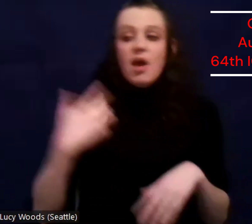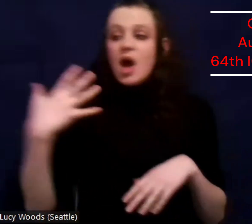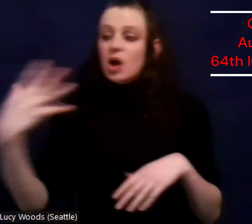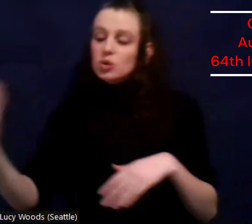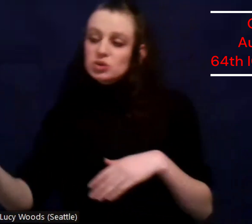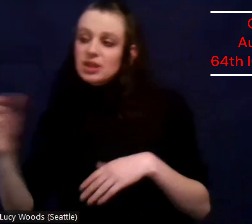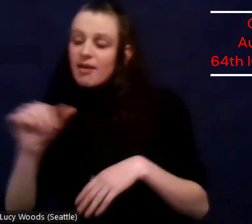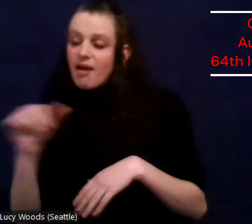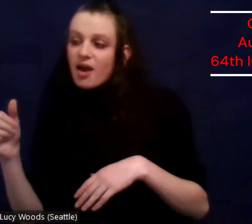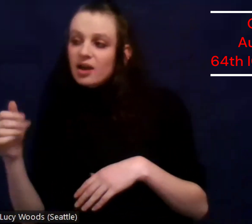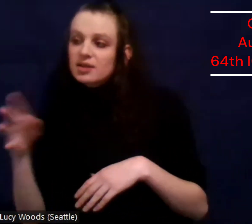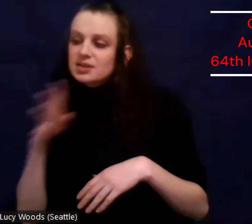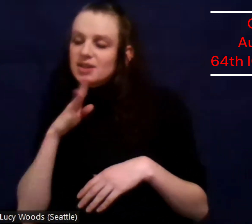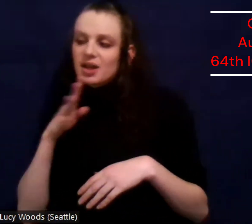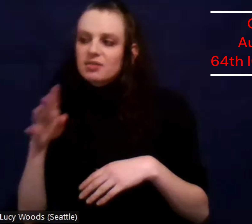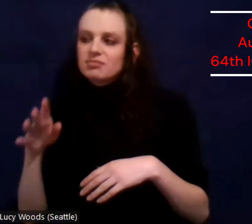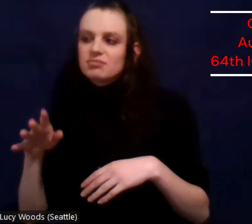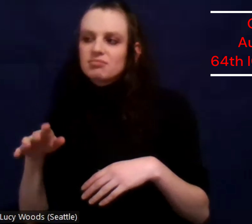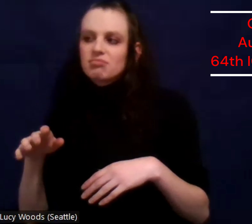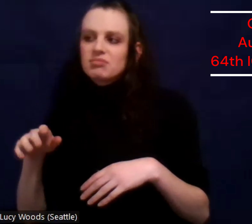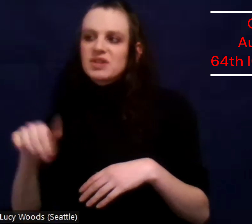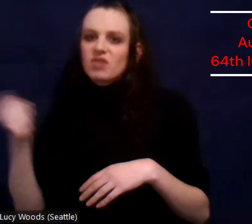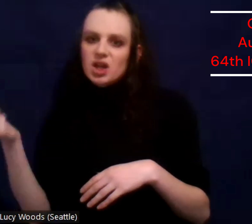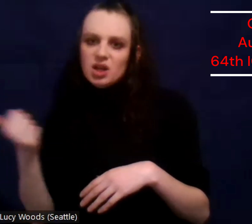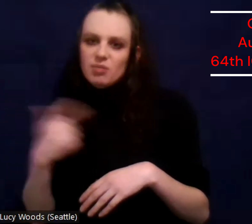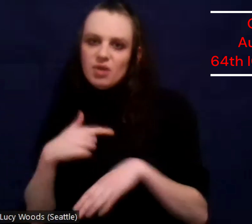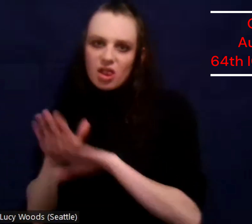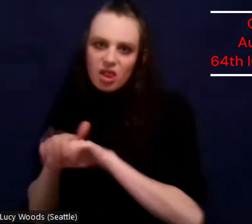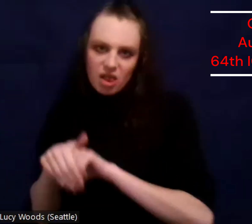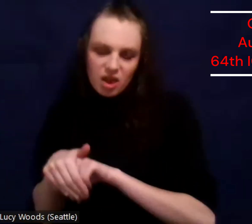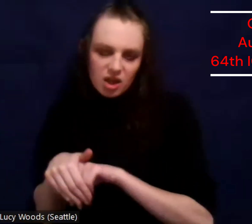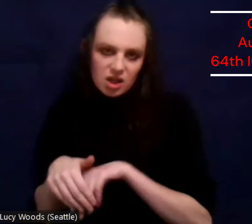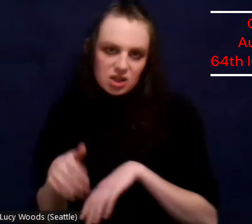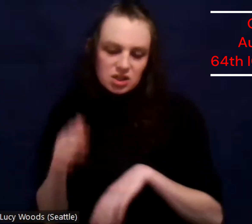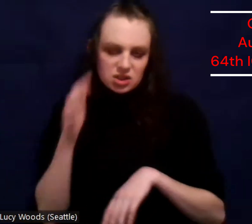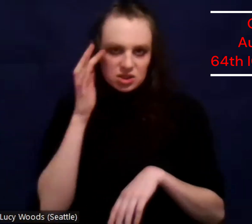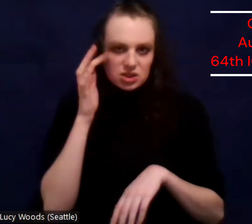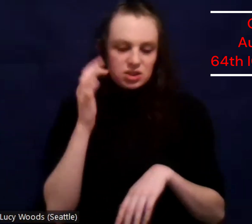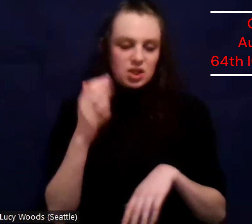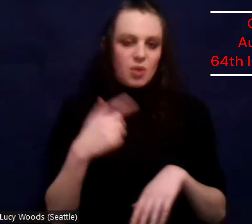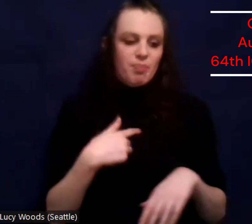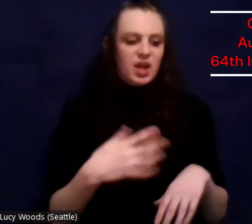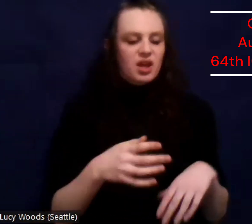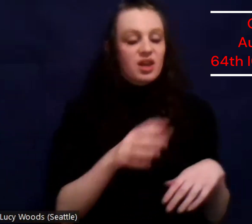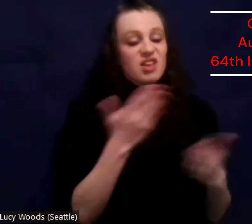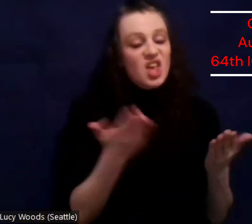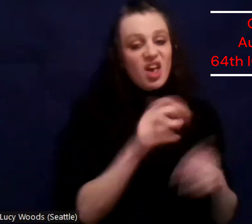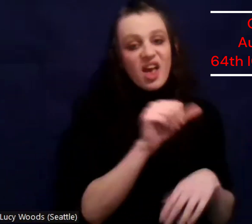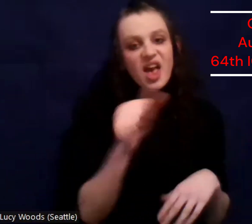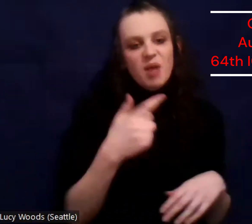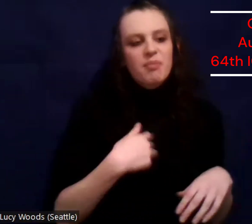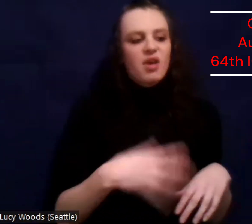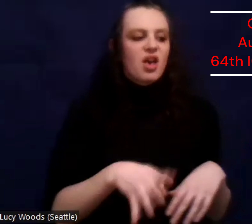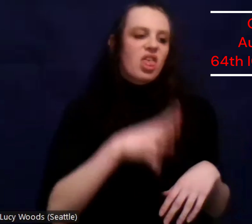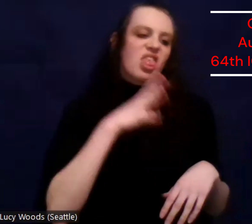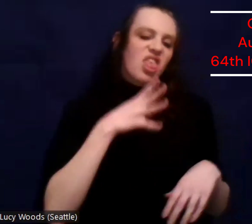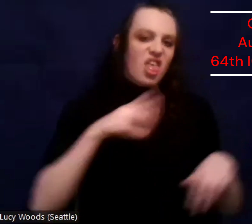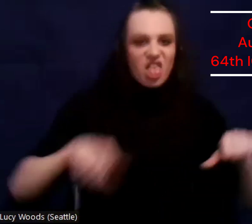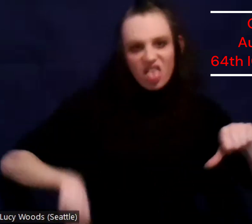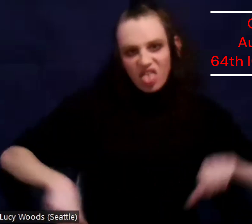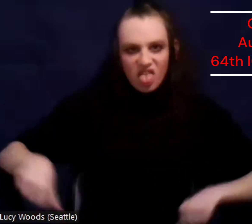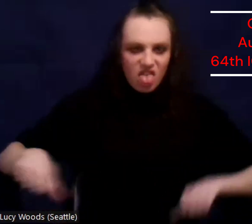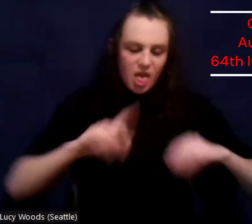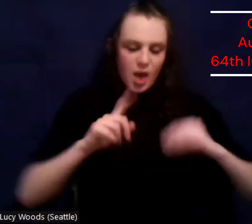hot recovery shit, and then go outside and not carry those principles into my daily lives. And it took a lot of work